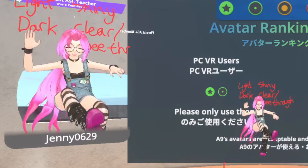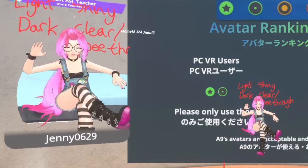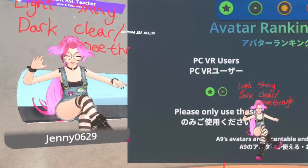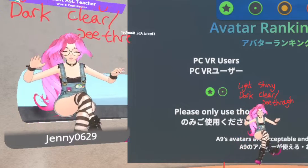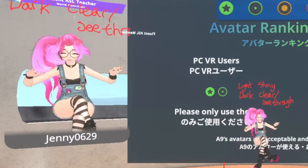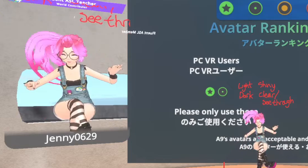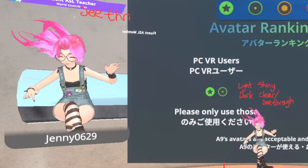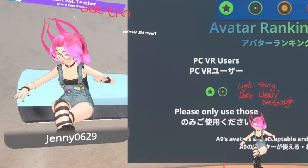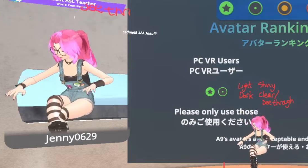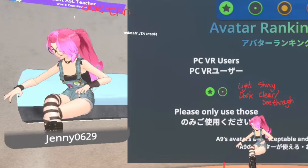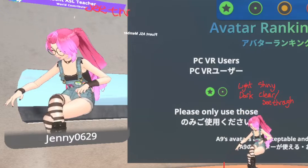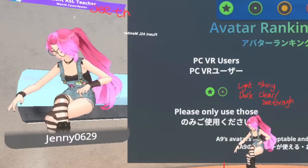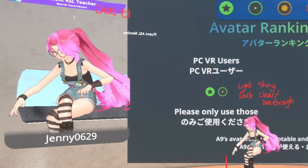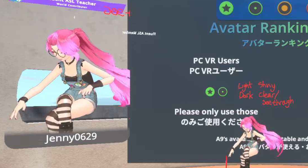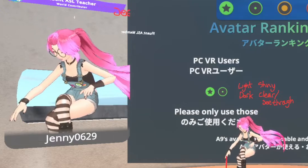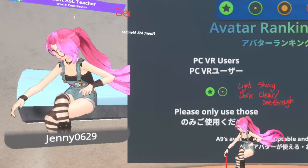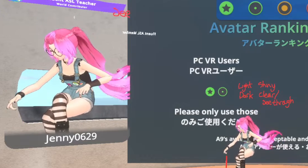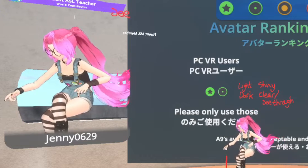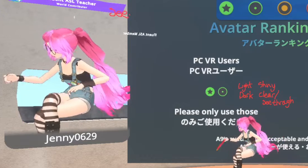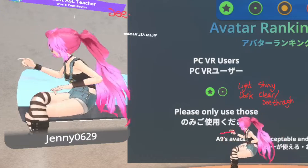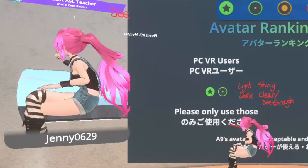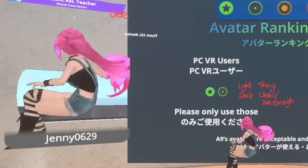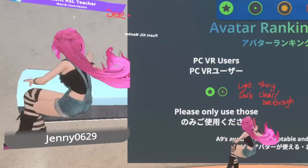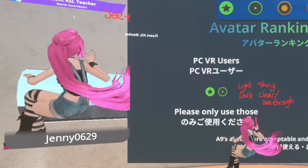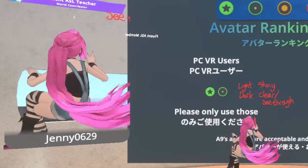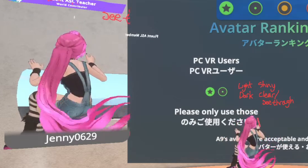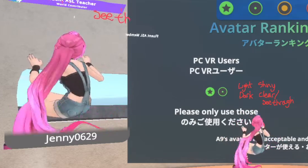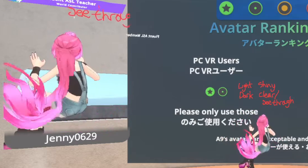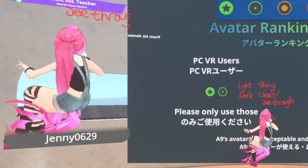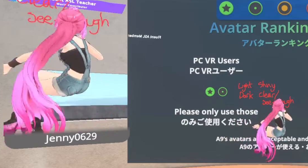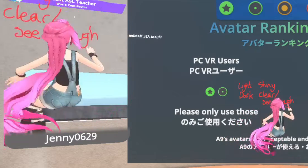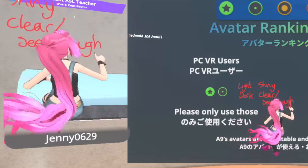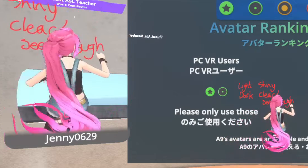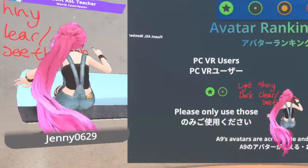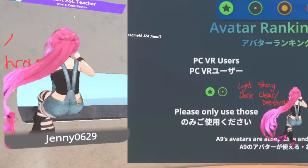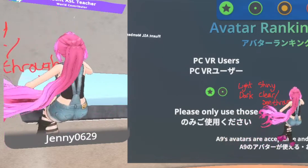gold. Oh, which also reminds me,